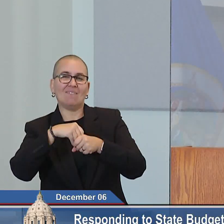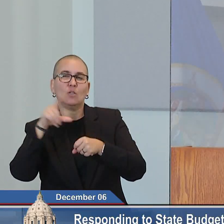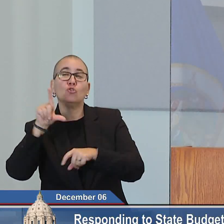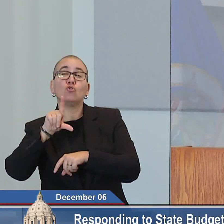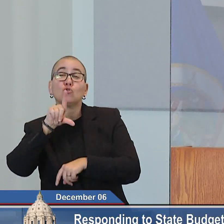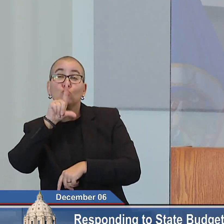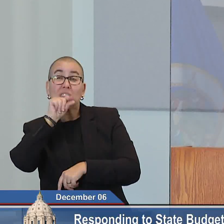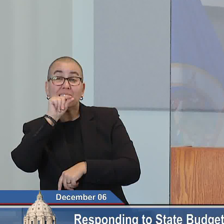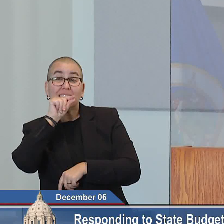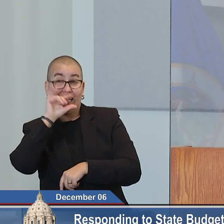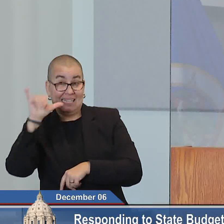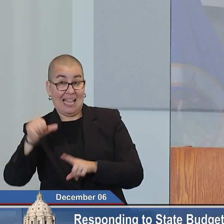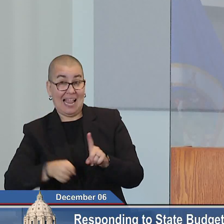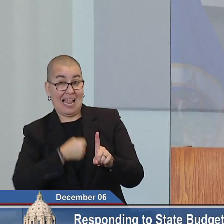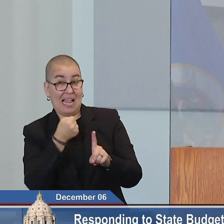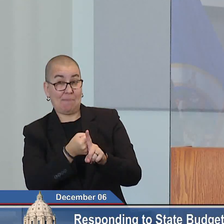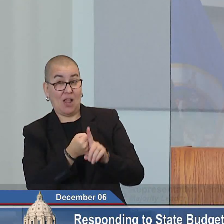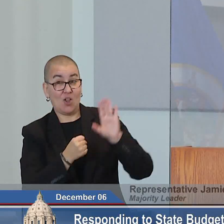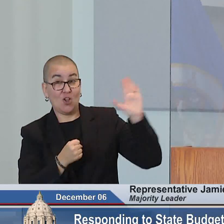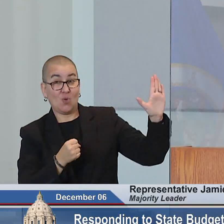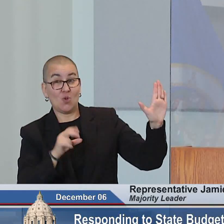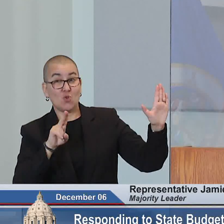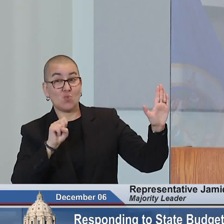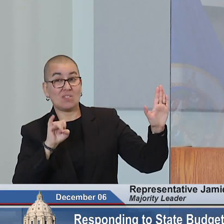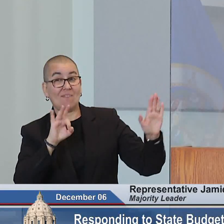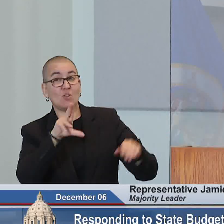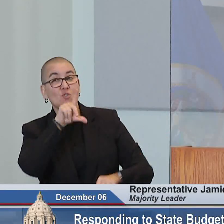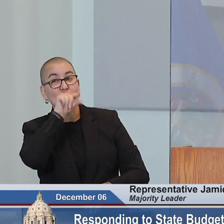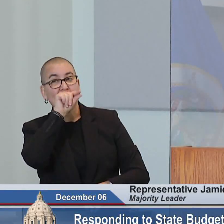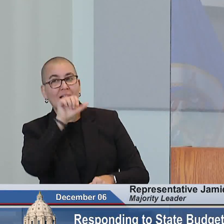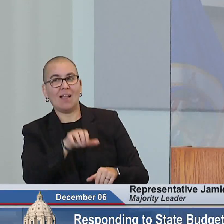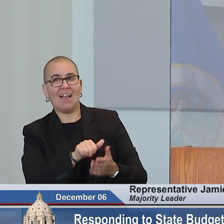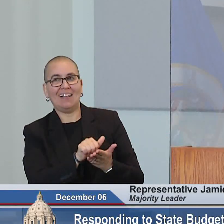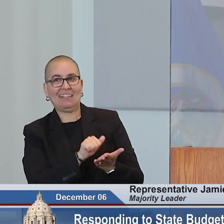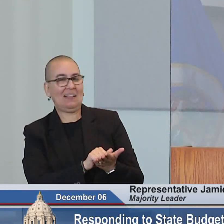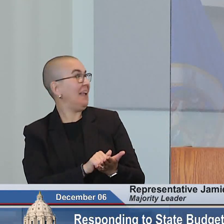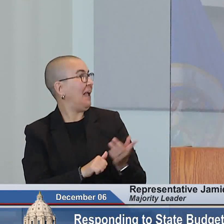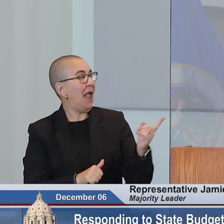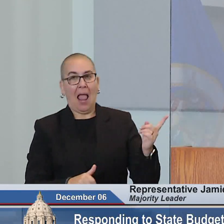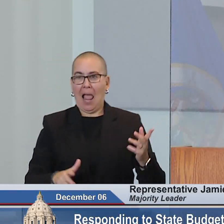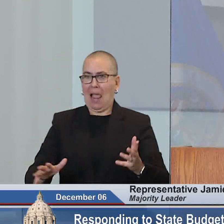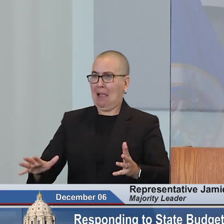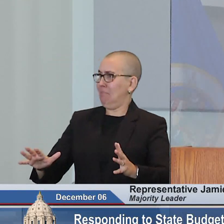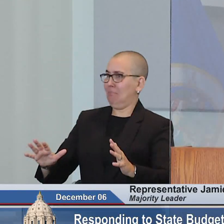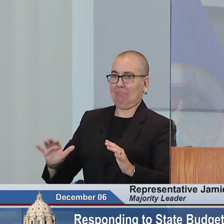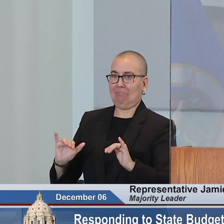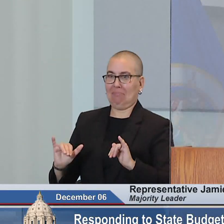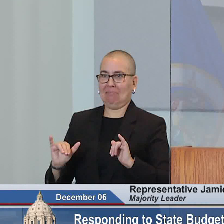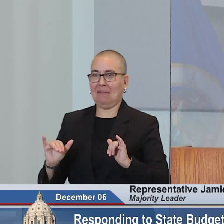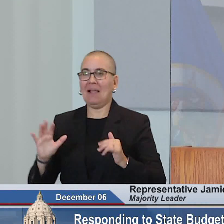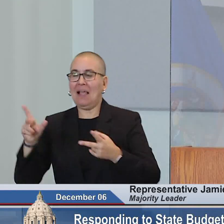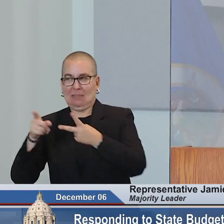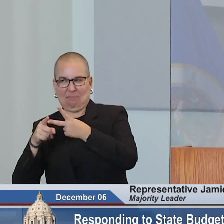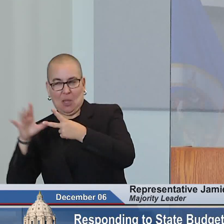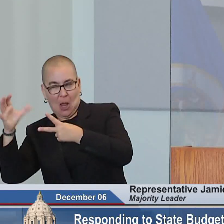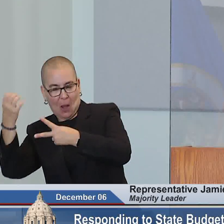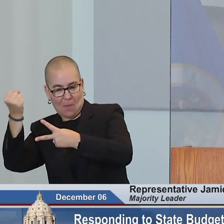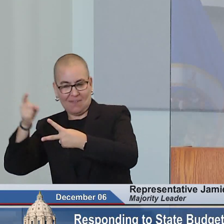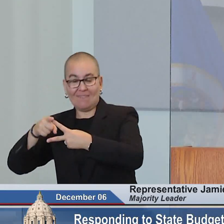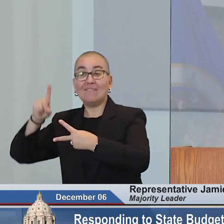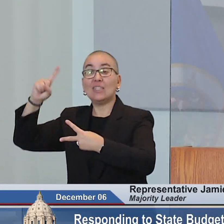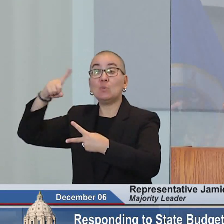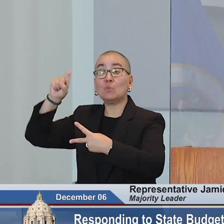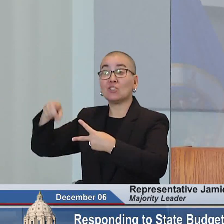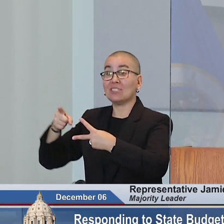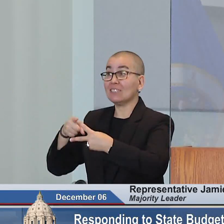accounts? I don't know that I have done a survey on the second question, but on the first question, I'll say that we